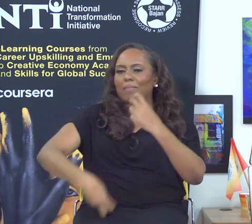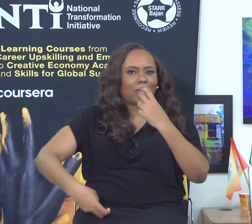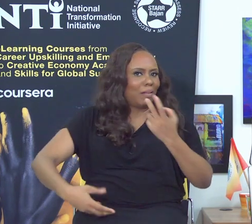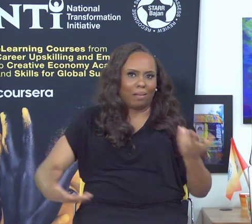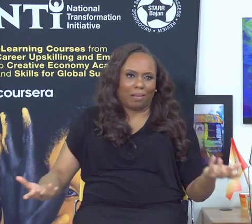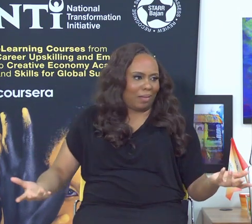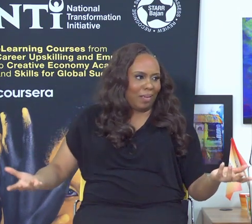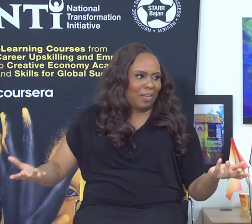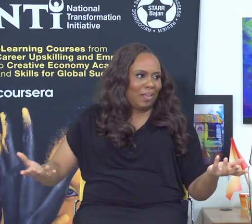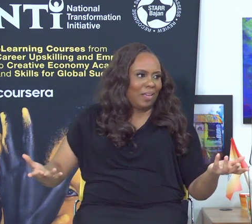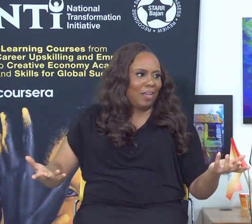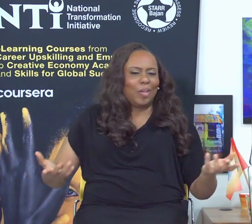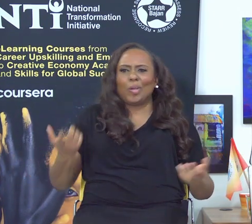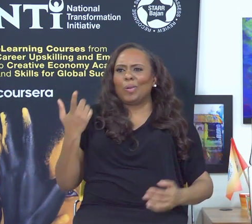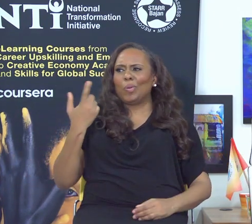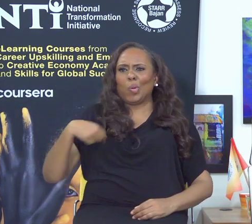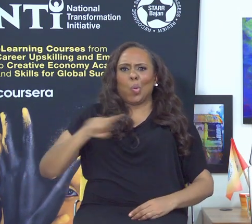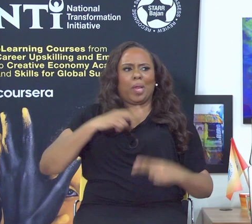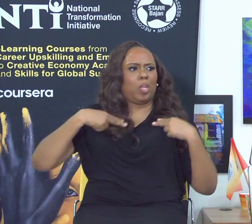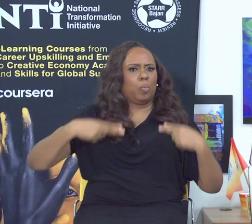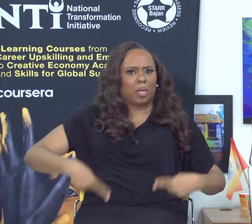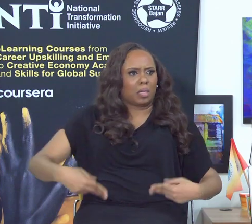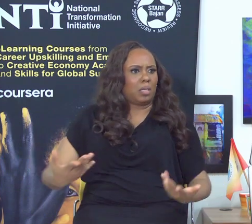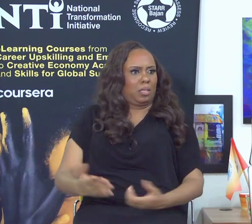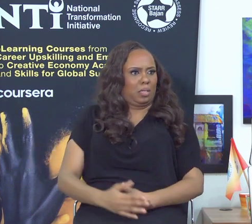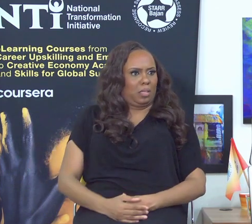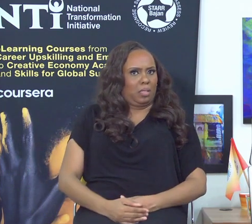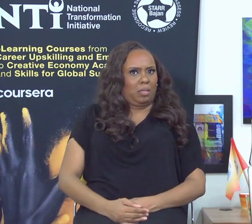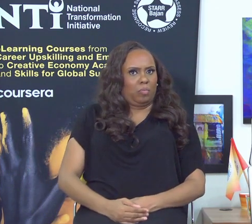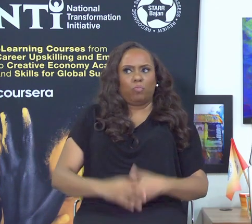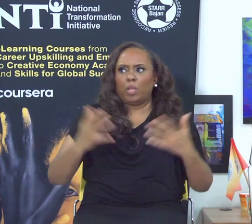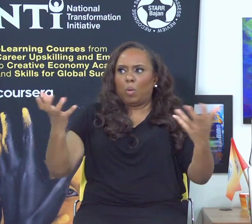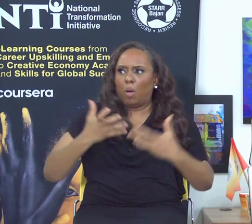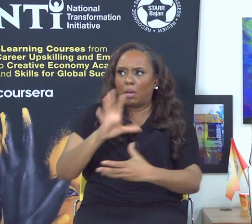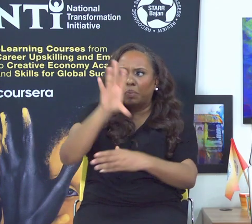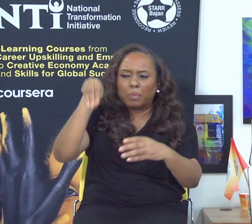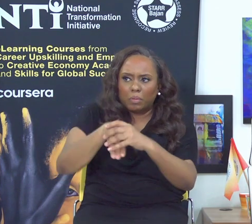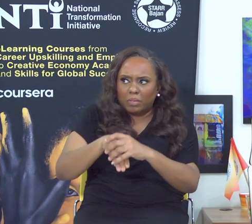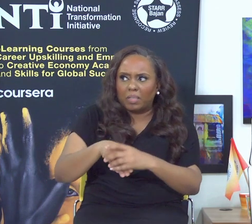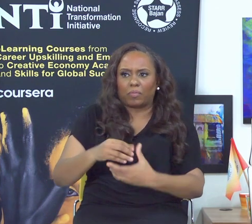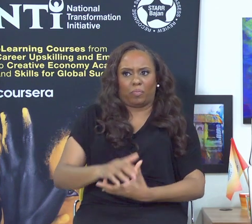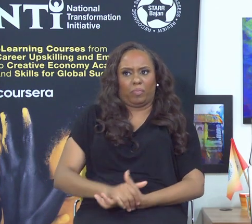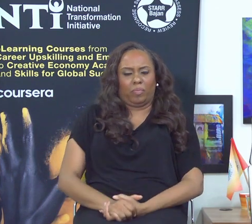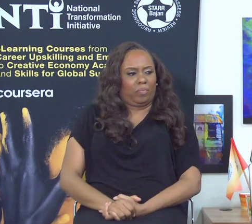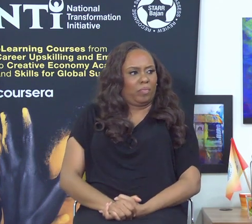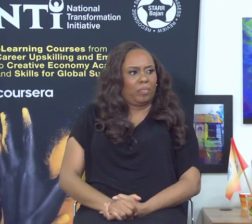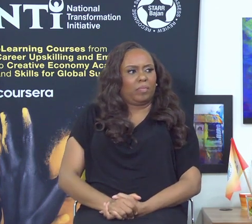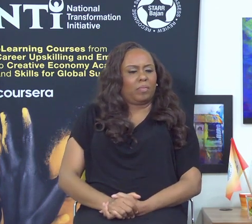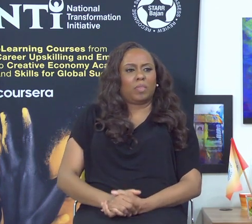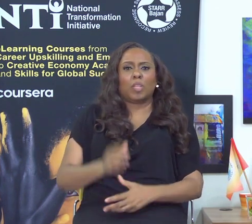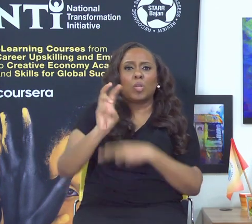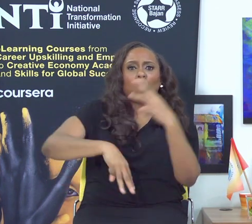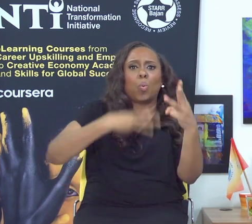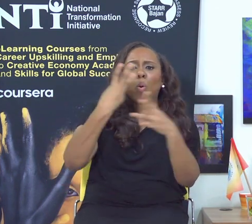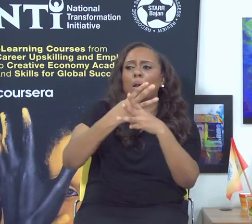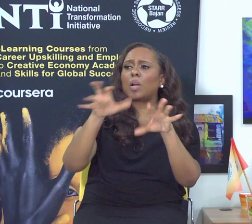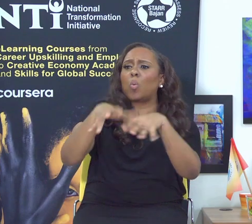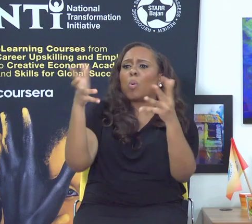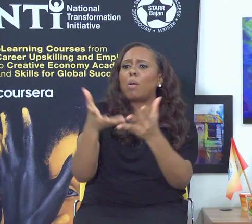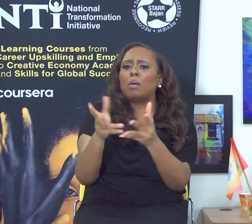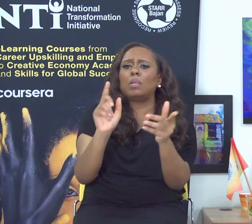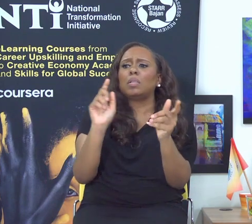are human beings, We all need to be inclusive. The world is changing every single